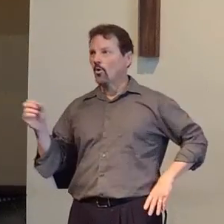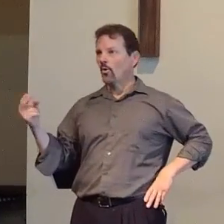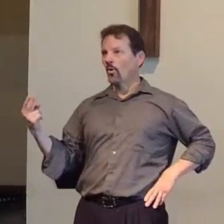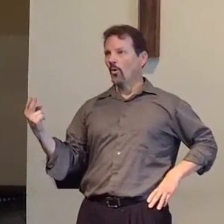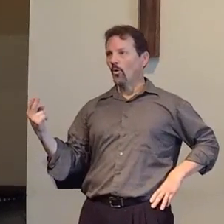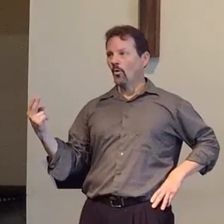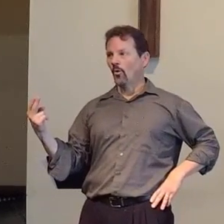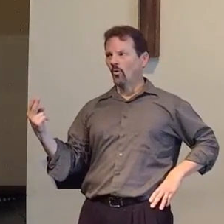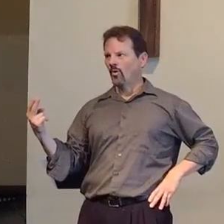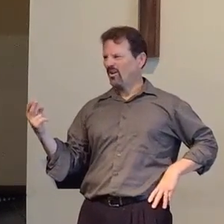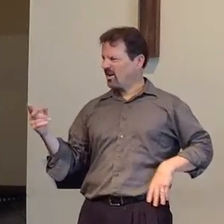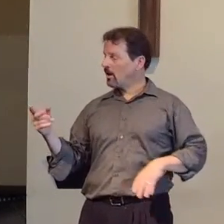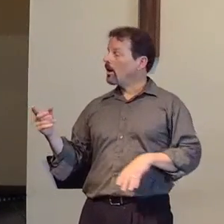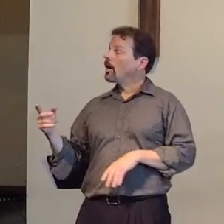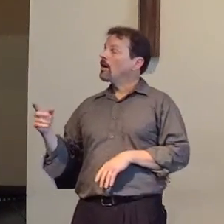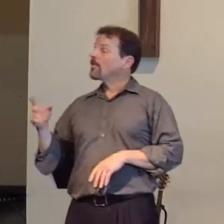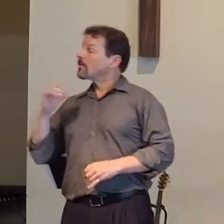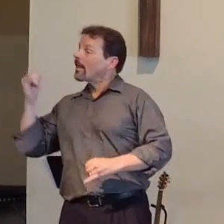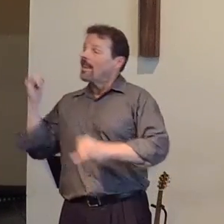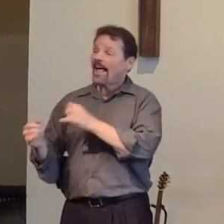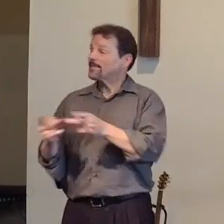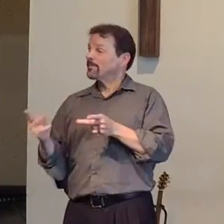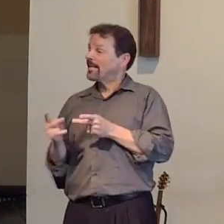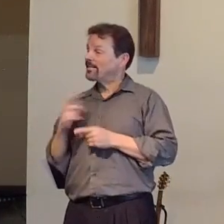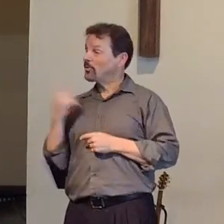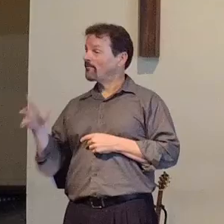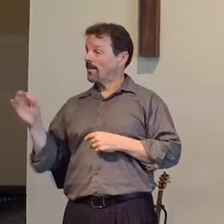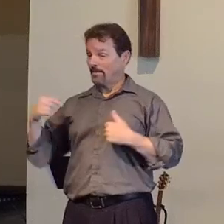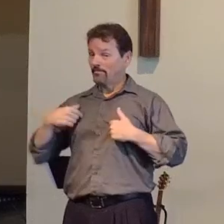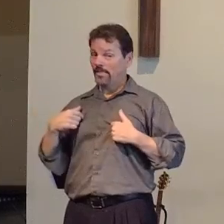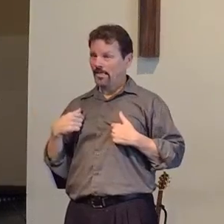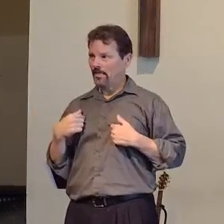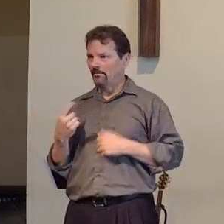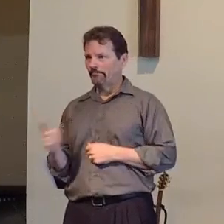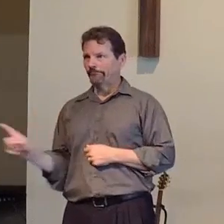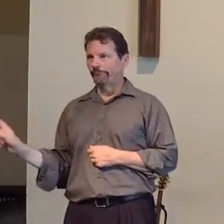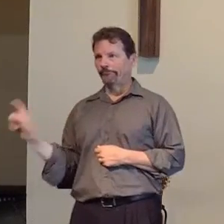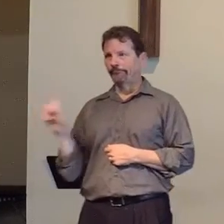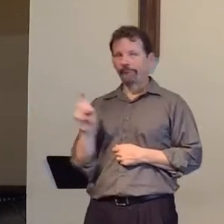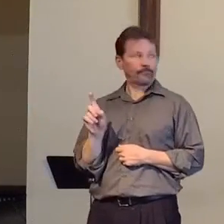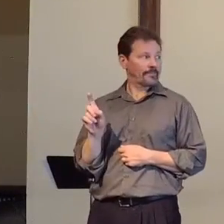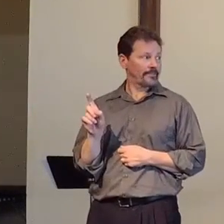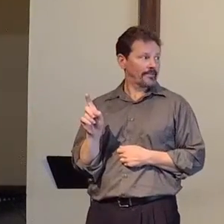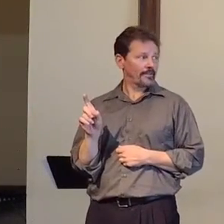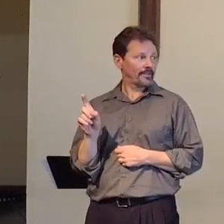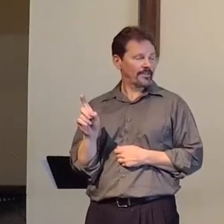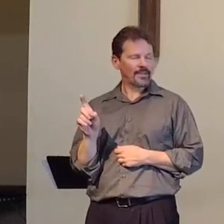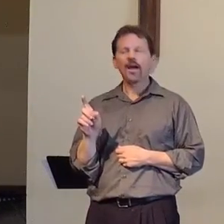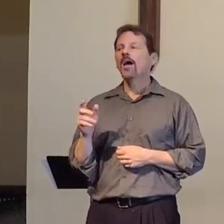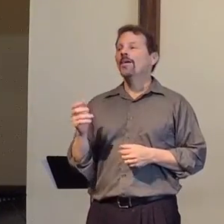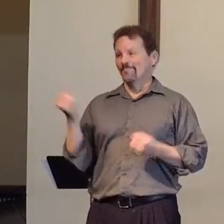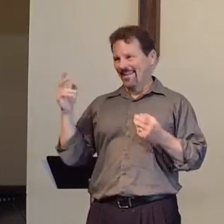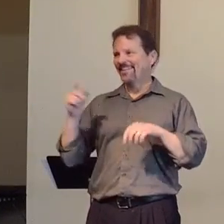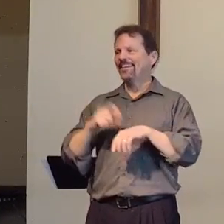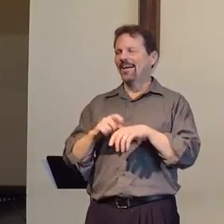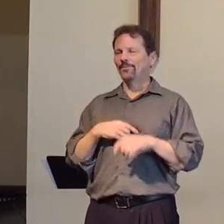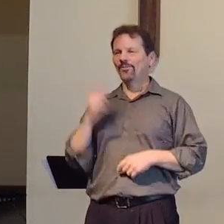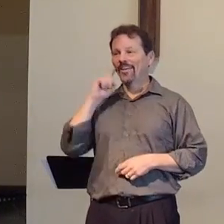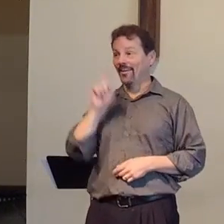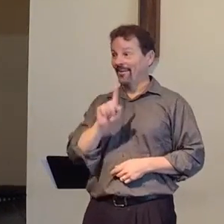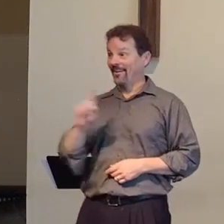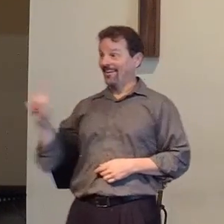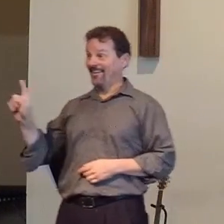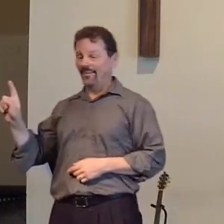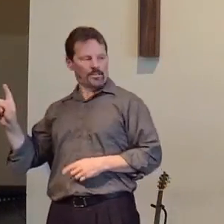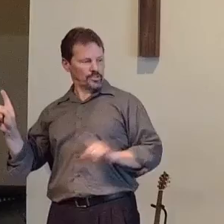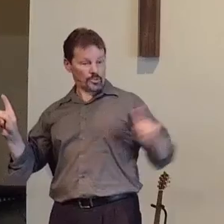This is the last place you would expect me to see. And that might surprise you because you see me standing right over there, but let me tell you, 3 feet make a big